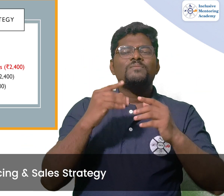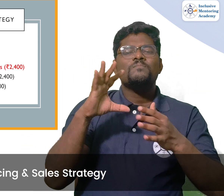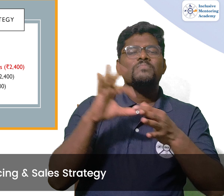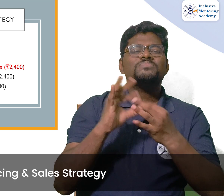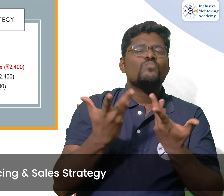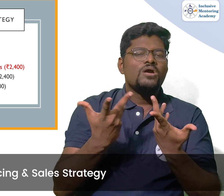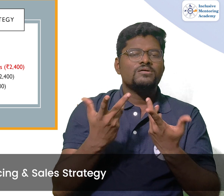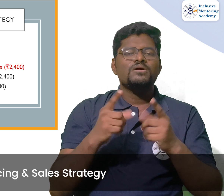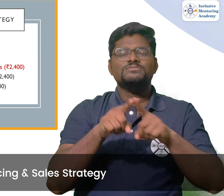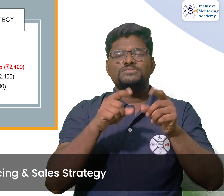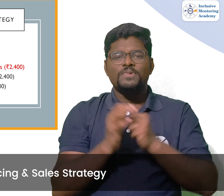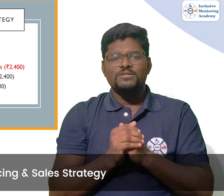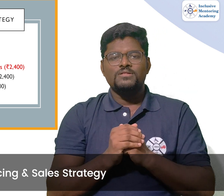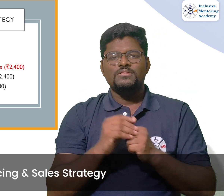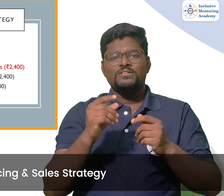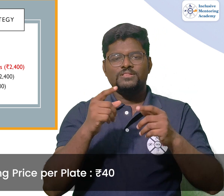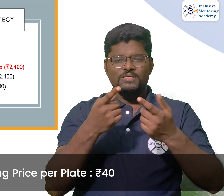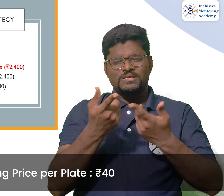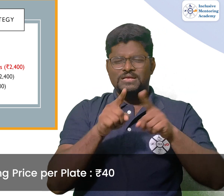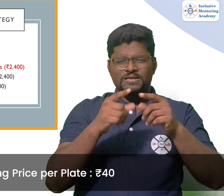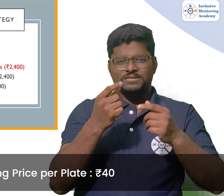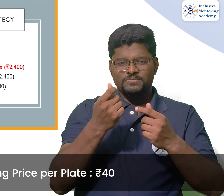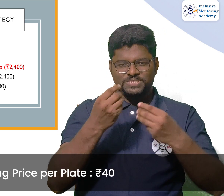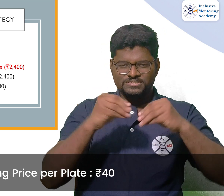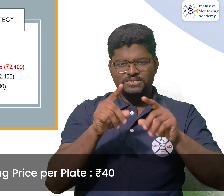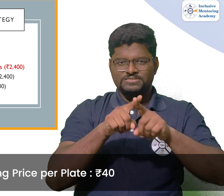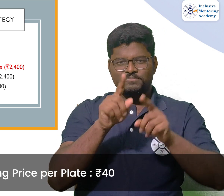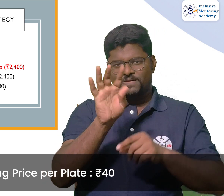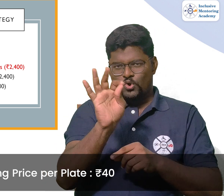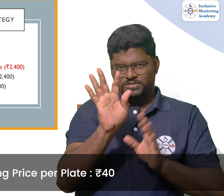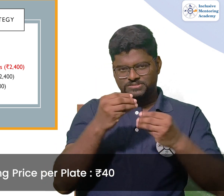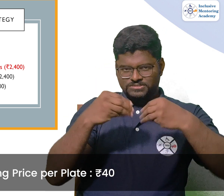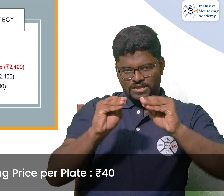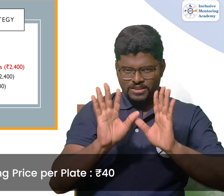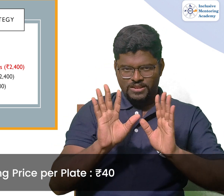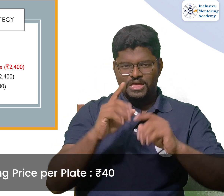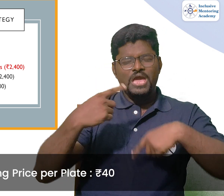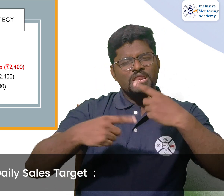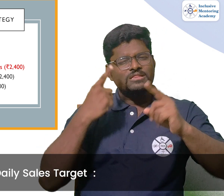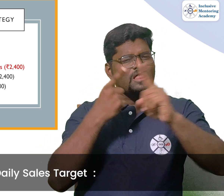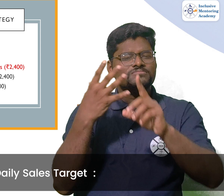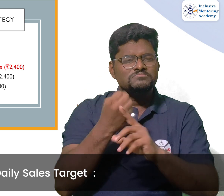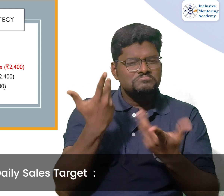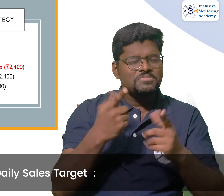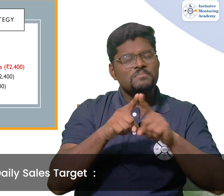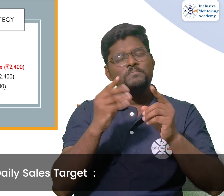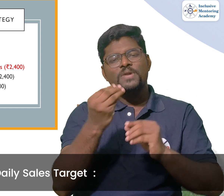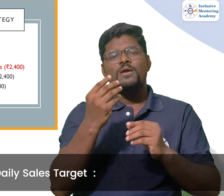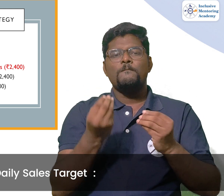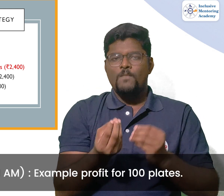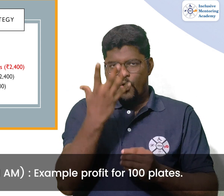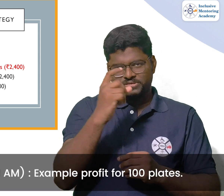Pricing and sales strategy. Selling price per plate, 40 rupees. Daily sales